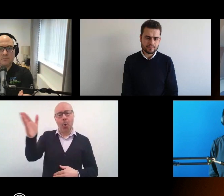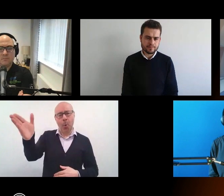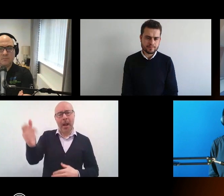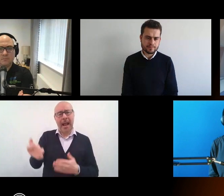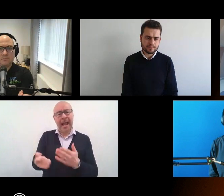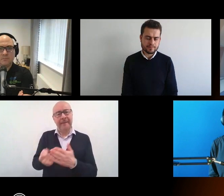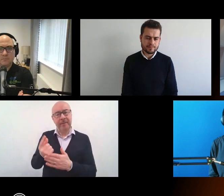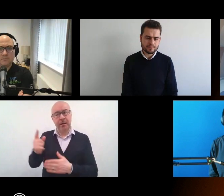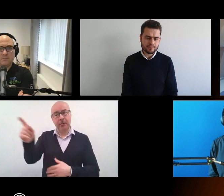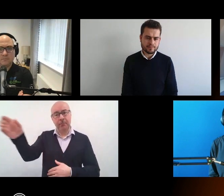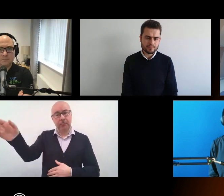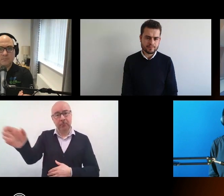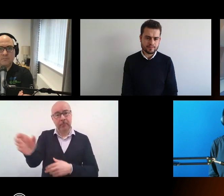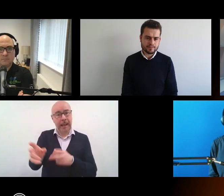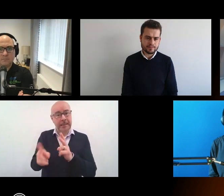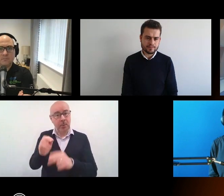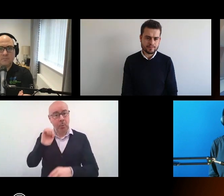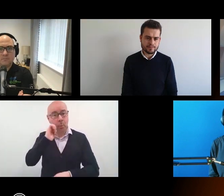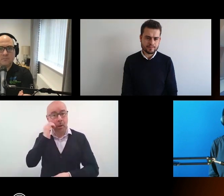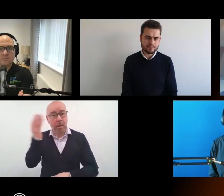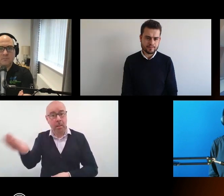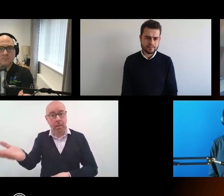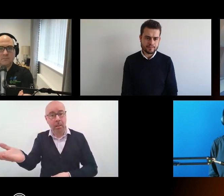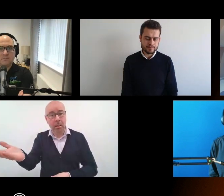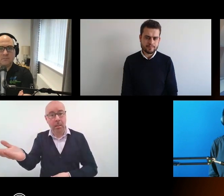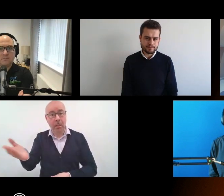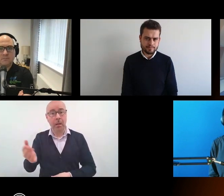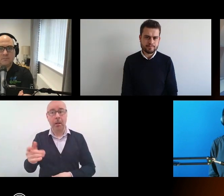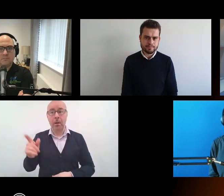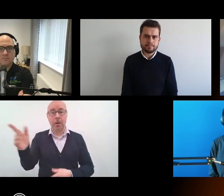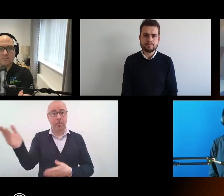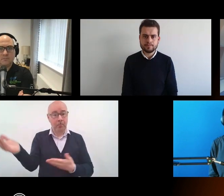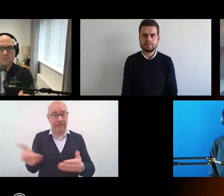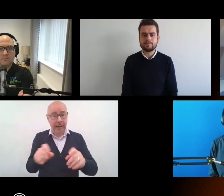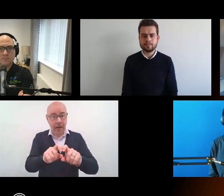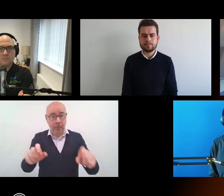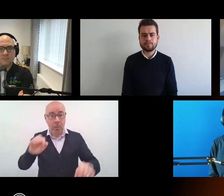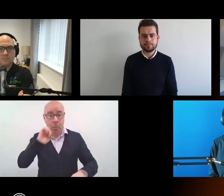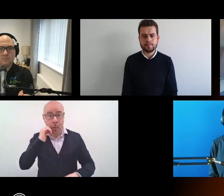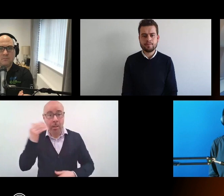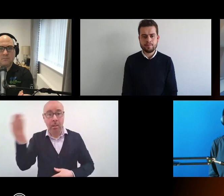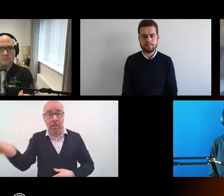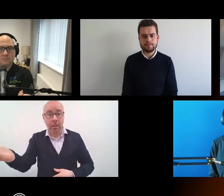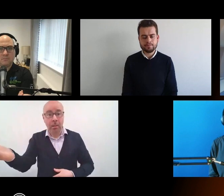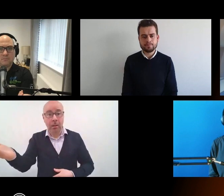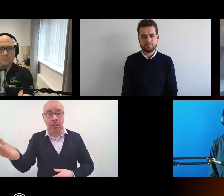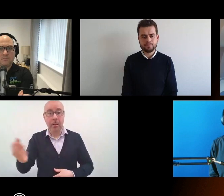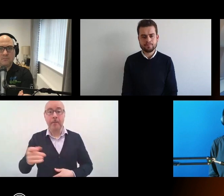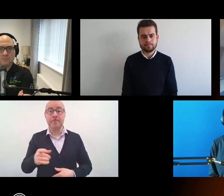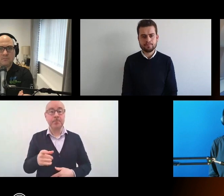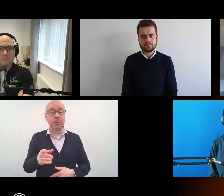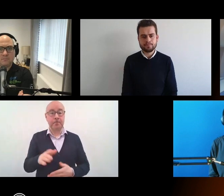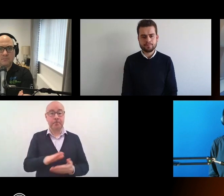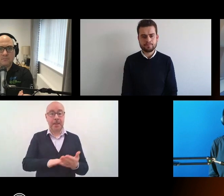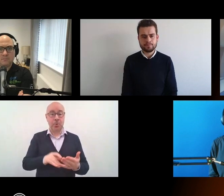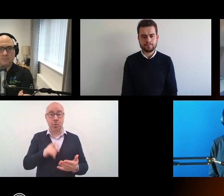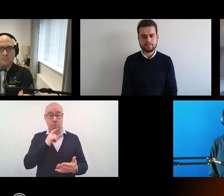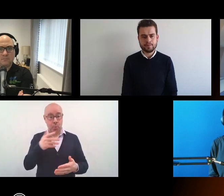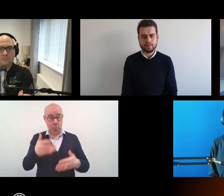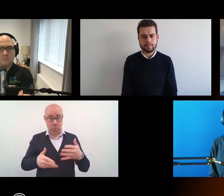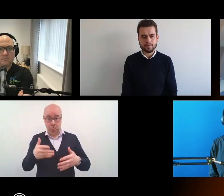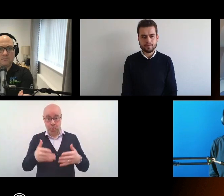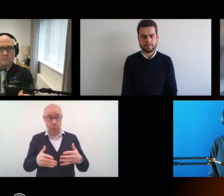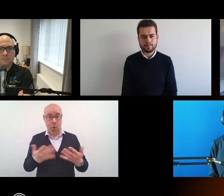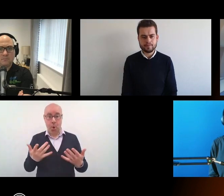there be captions? What people who are sign language users or hard of hearing want to do is to think,